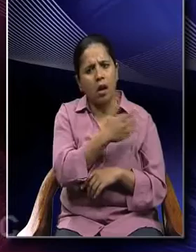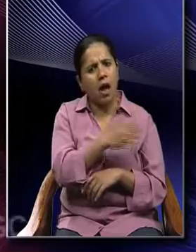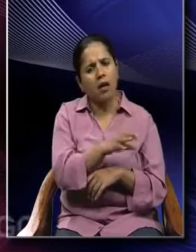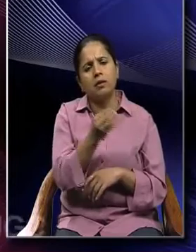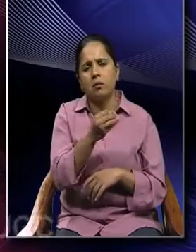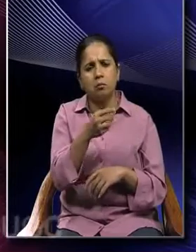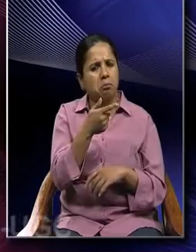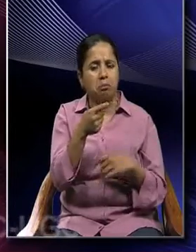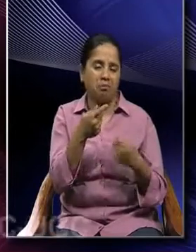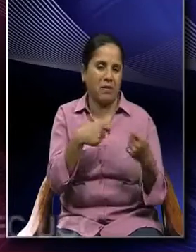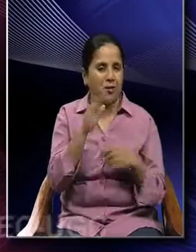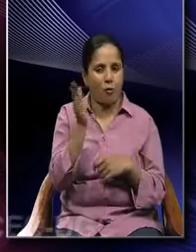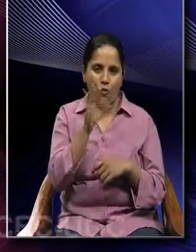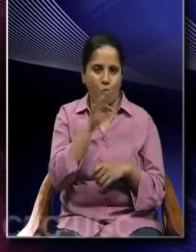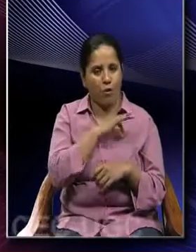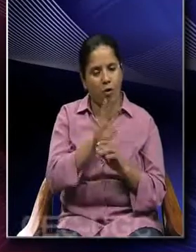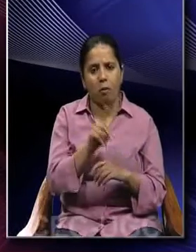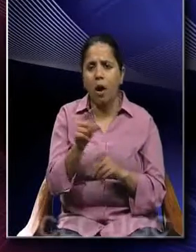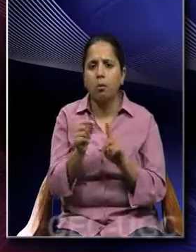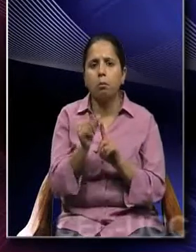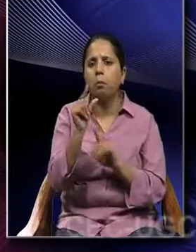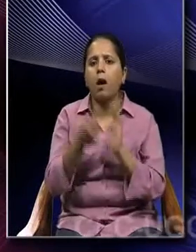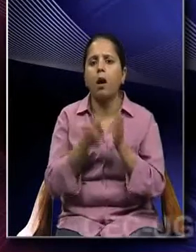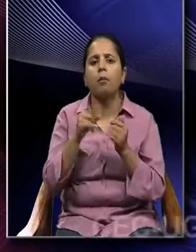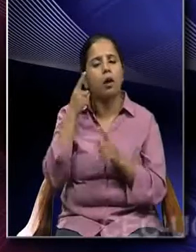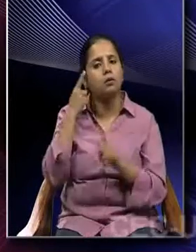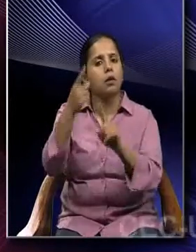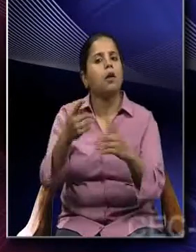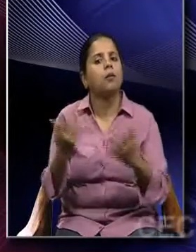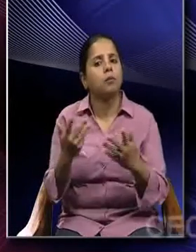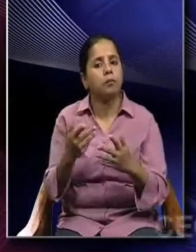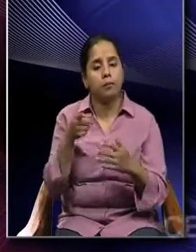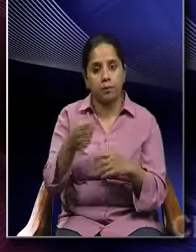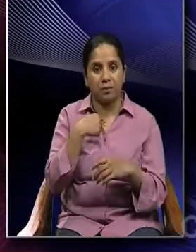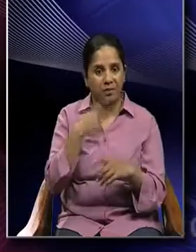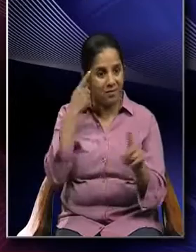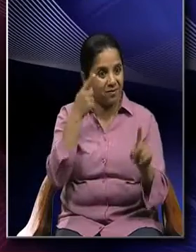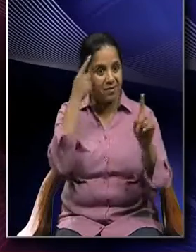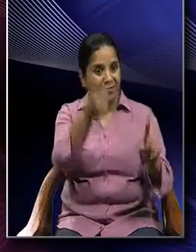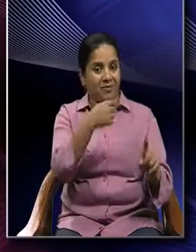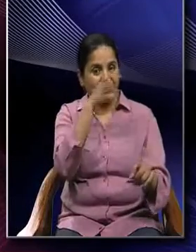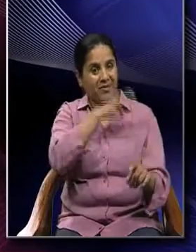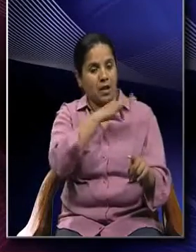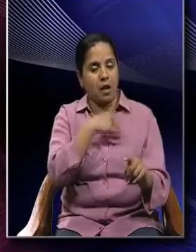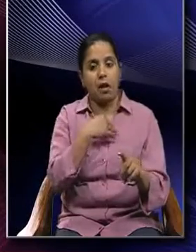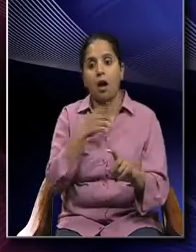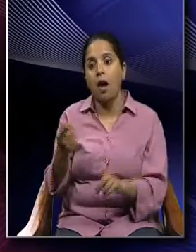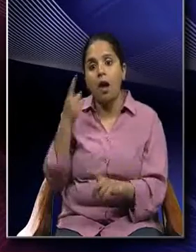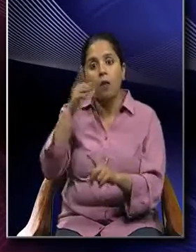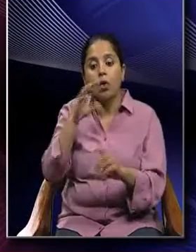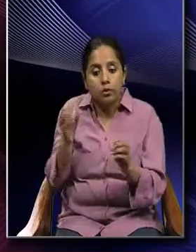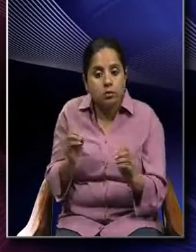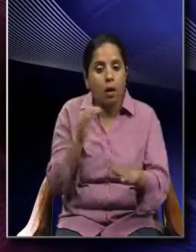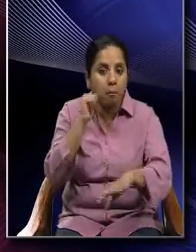profit. But what about the purpose? In the race of making profit, we should not forget our purpose, for what we